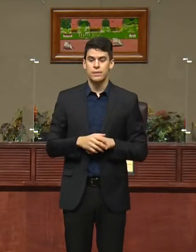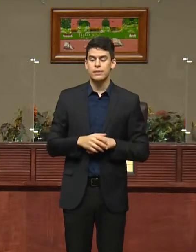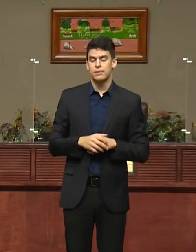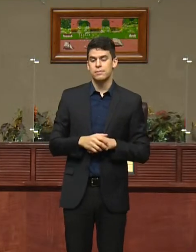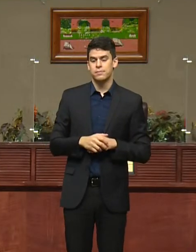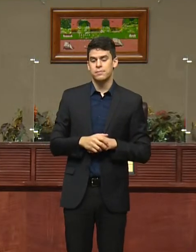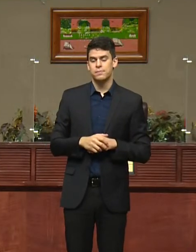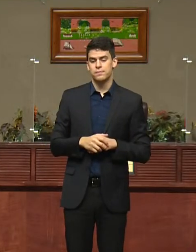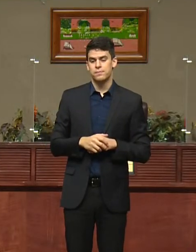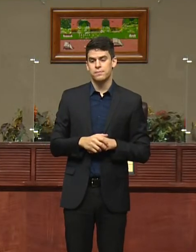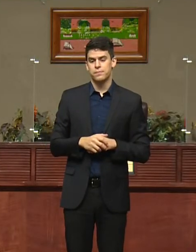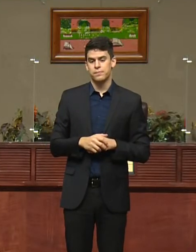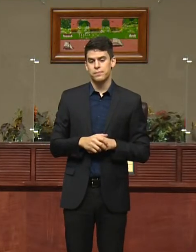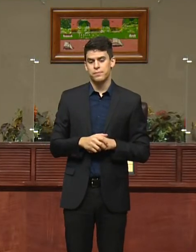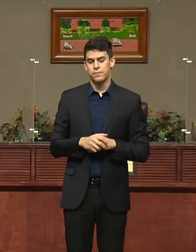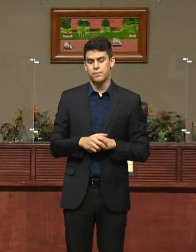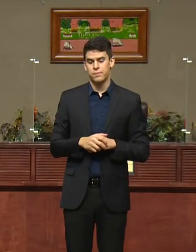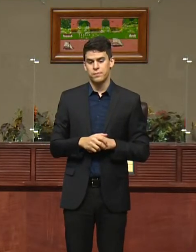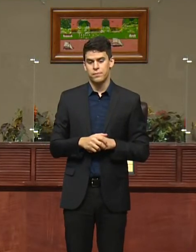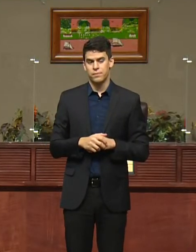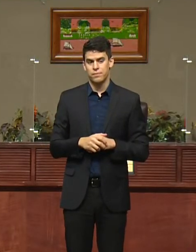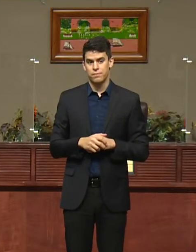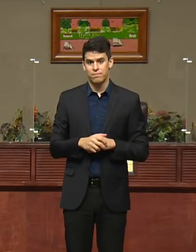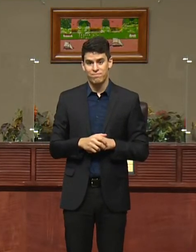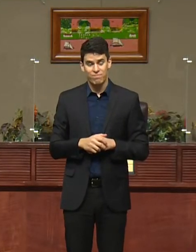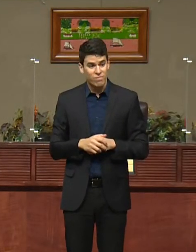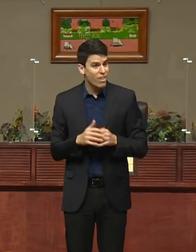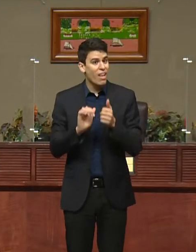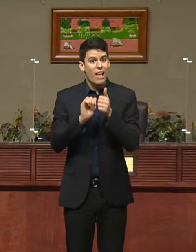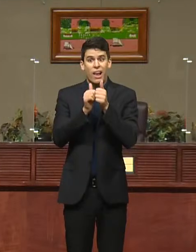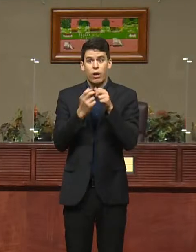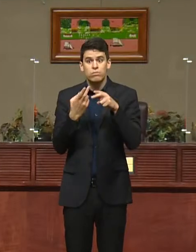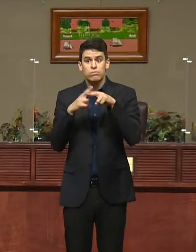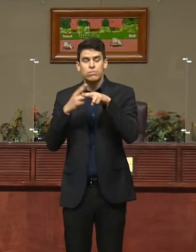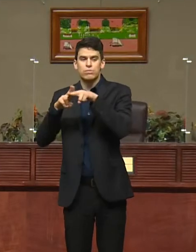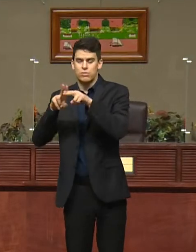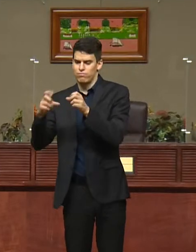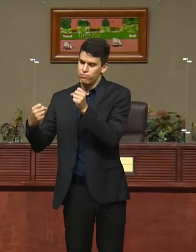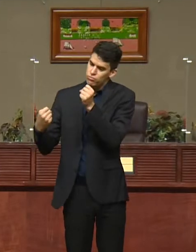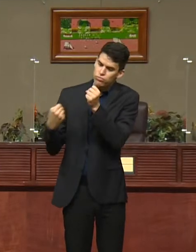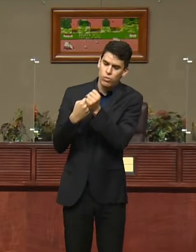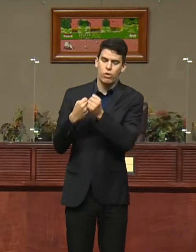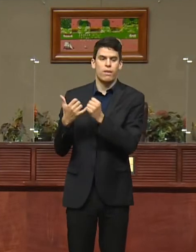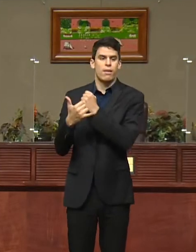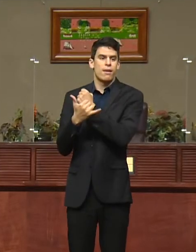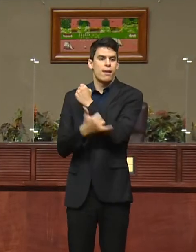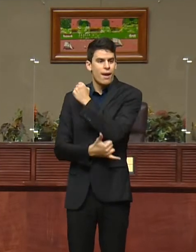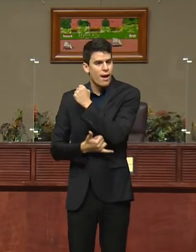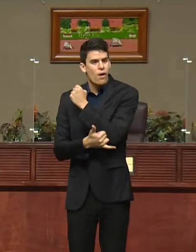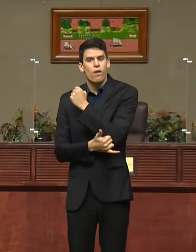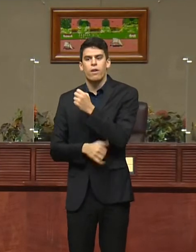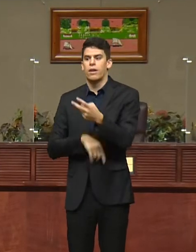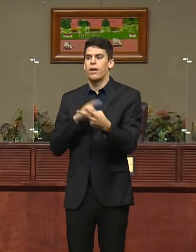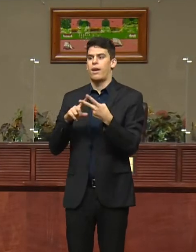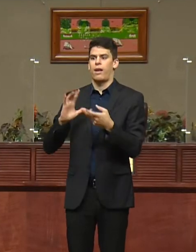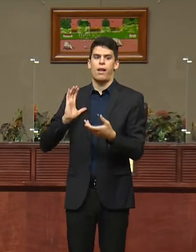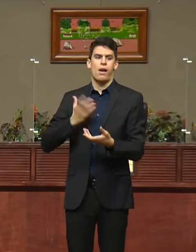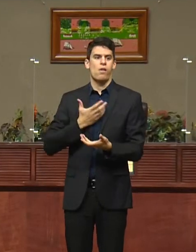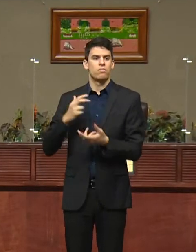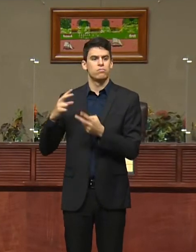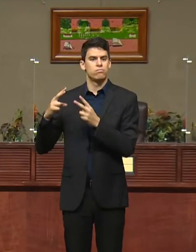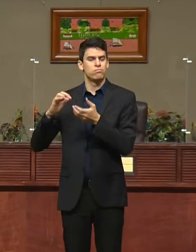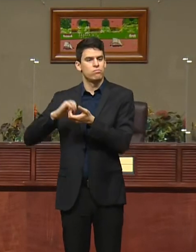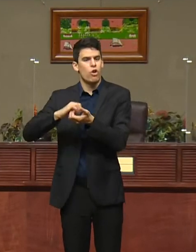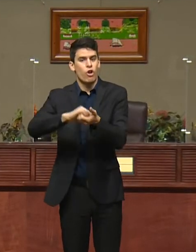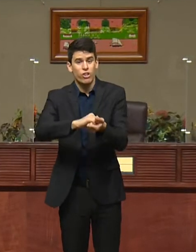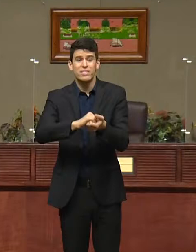have not been able to do that without support from the county and our partners, and especially for all the help that we are getting from the Orlando